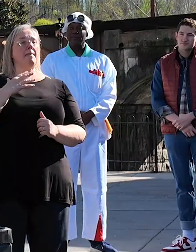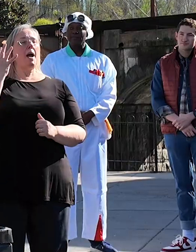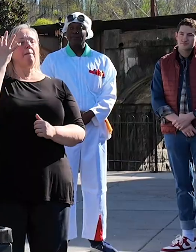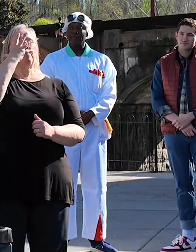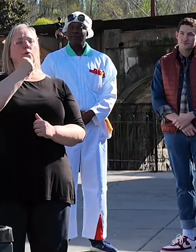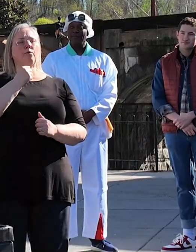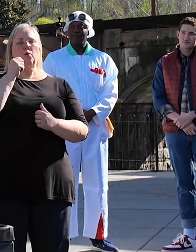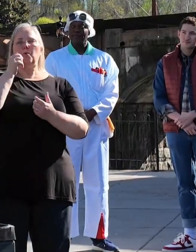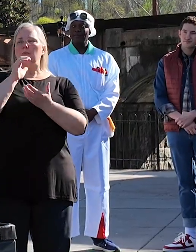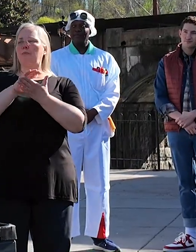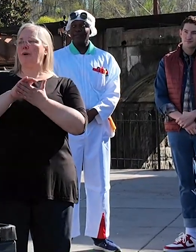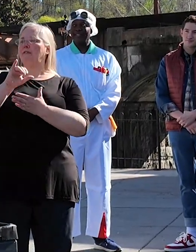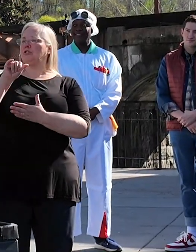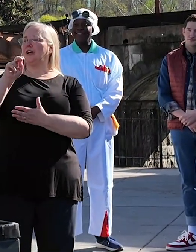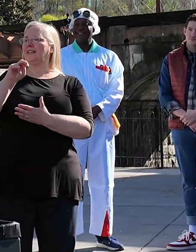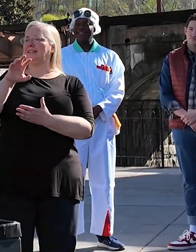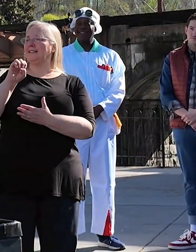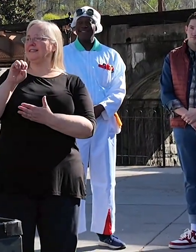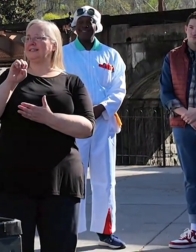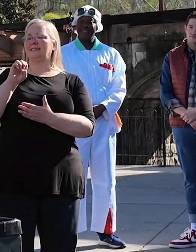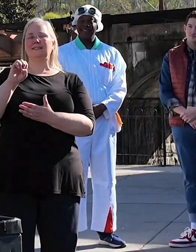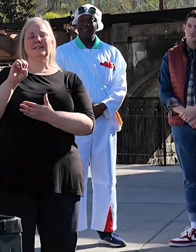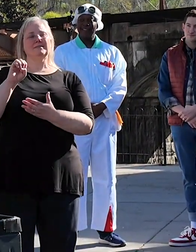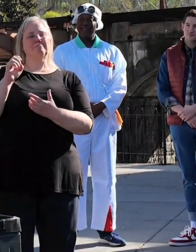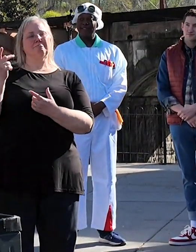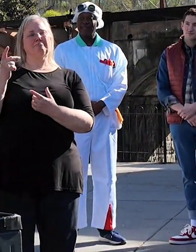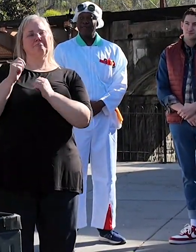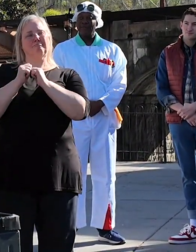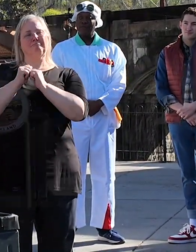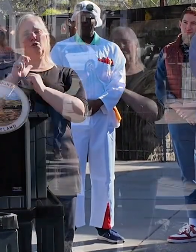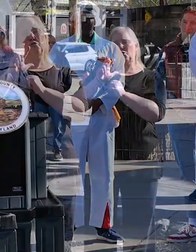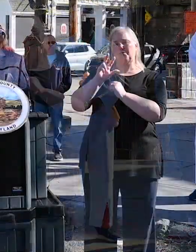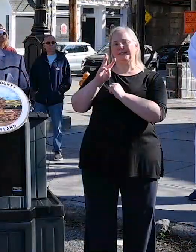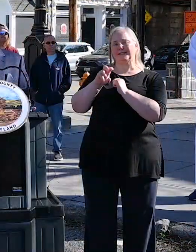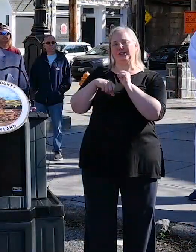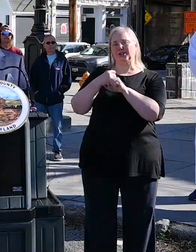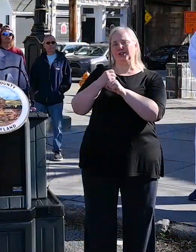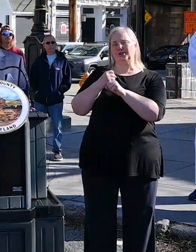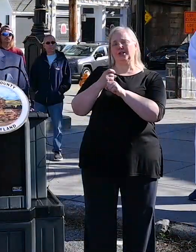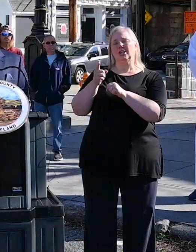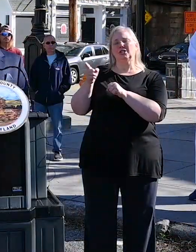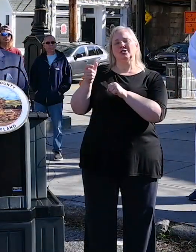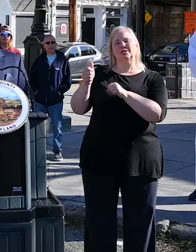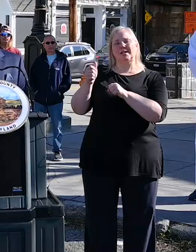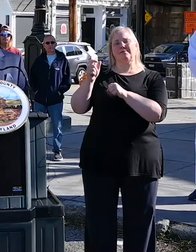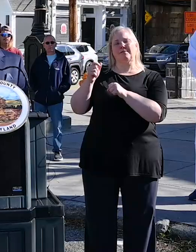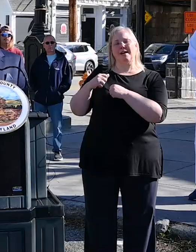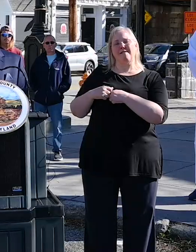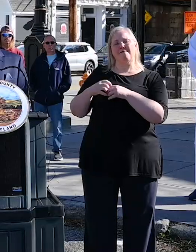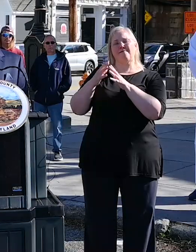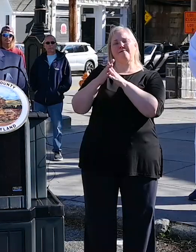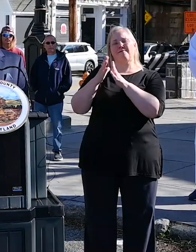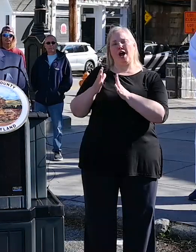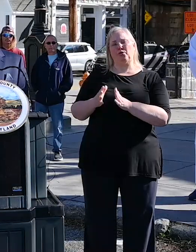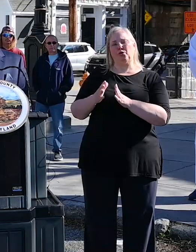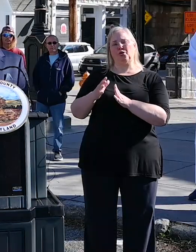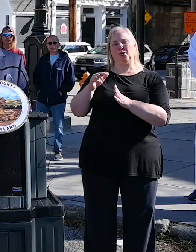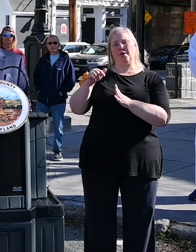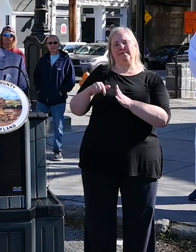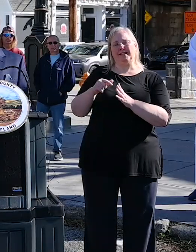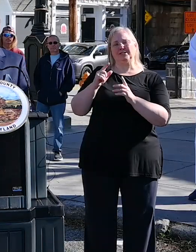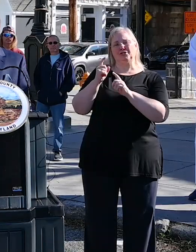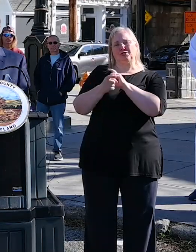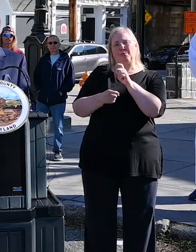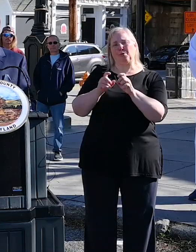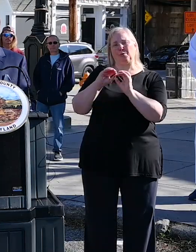beautiful bride, Janice, of 36 years, was the founder of this charitable